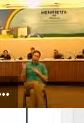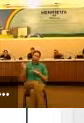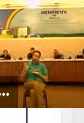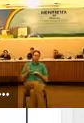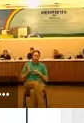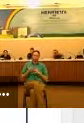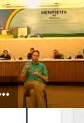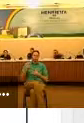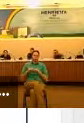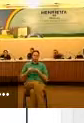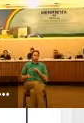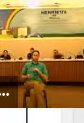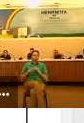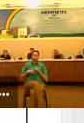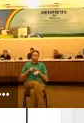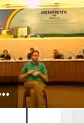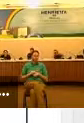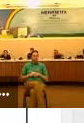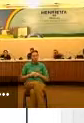but.